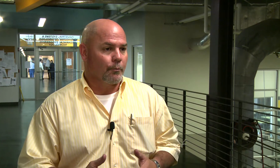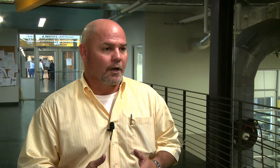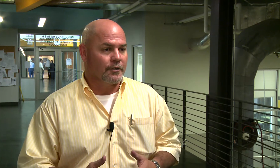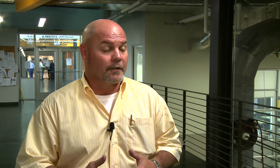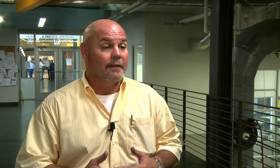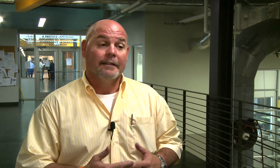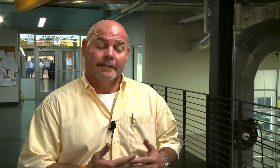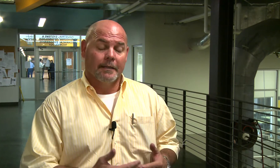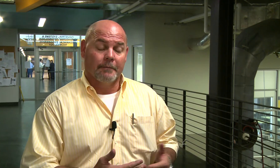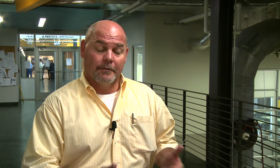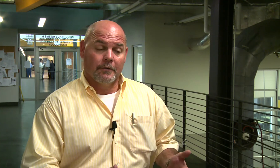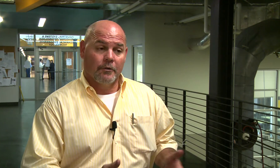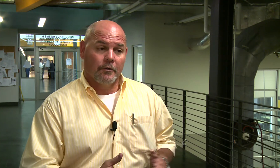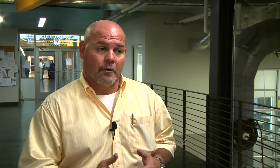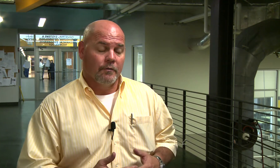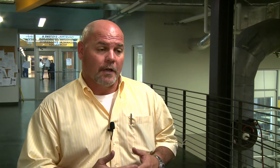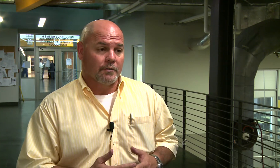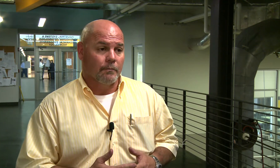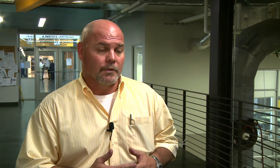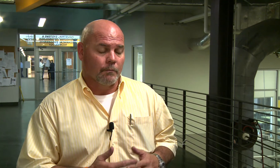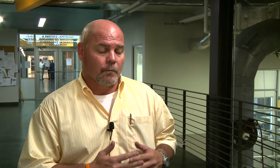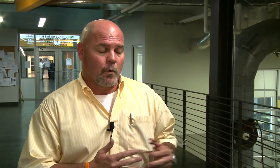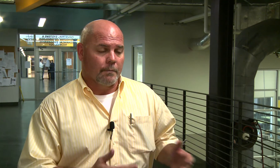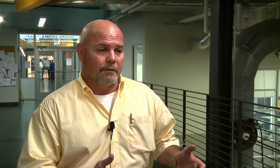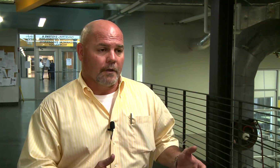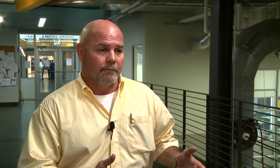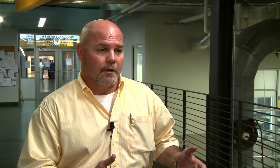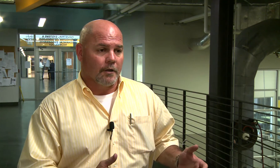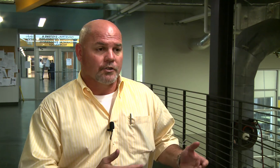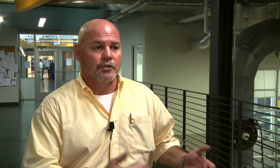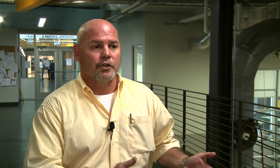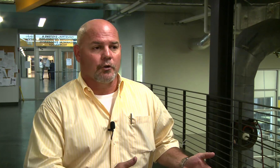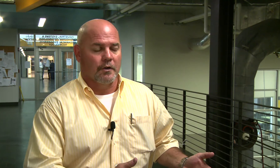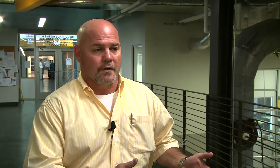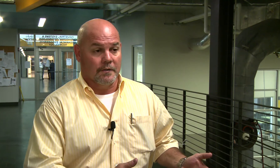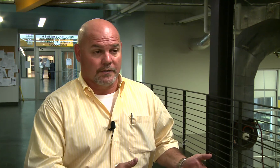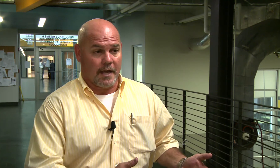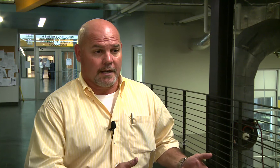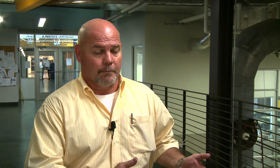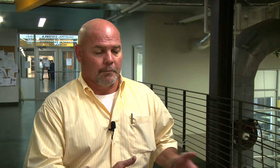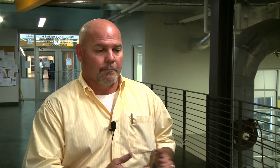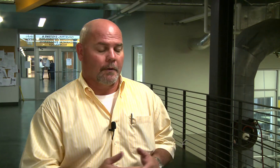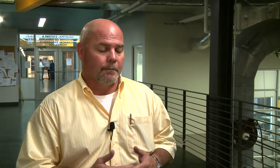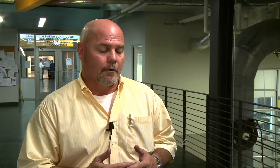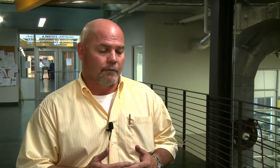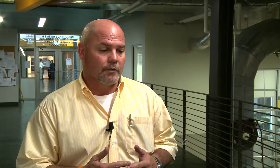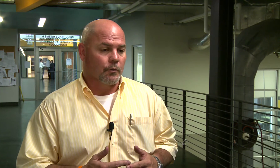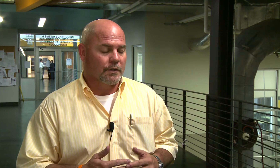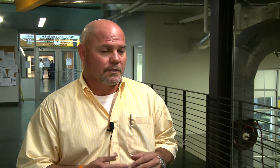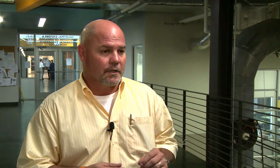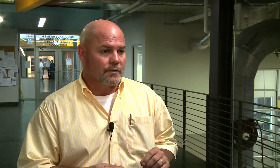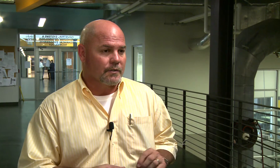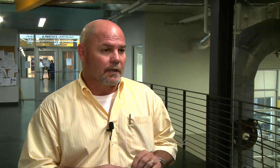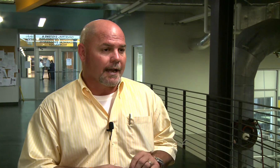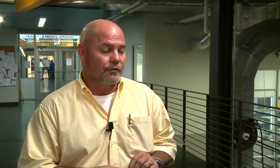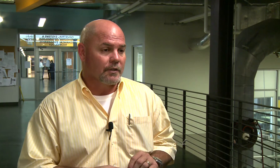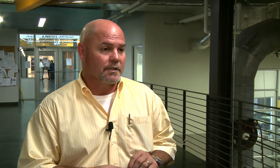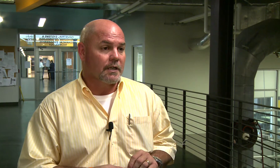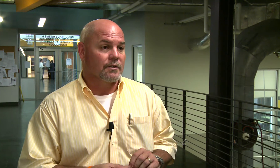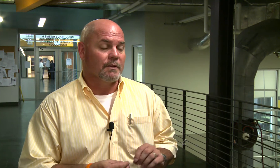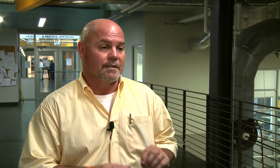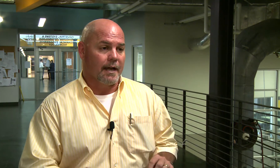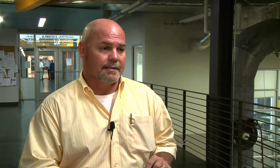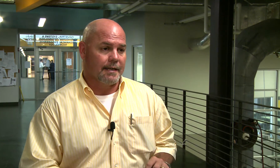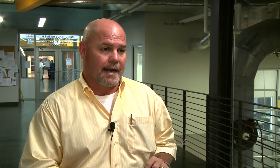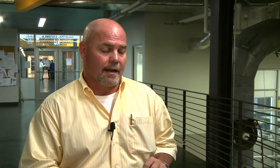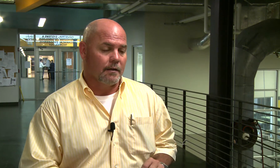million project, you've got quite a bit of cost just to go to the design implement part of it. So what this does is it allows us